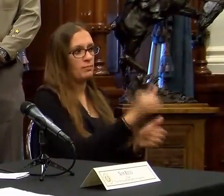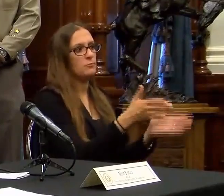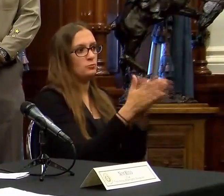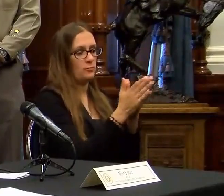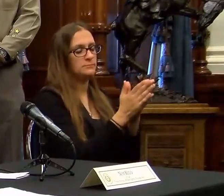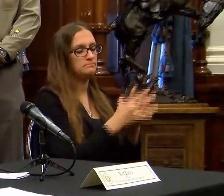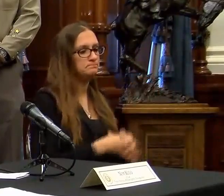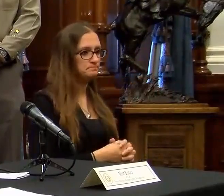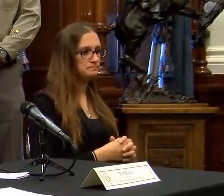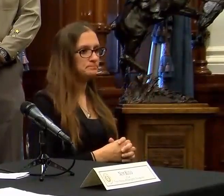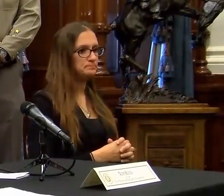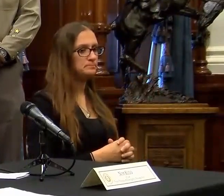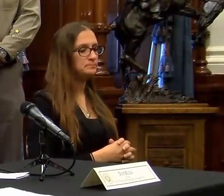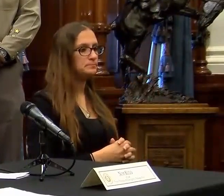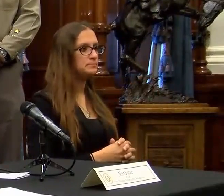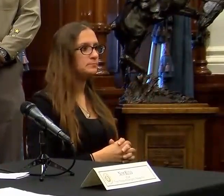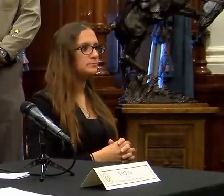request.